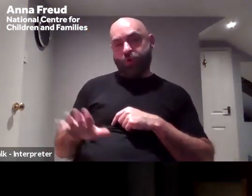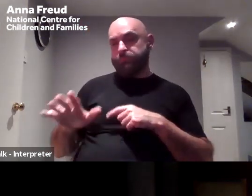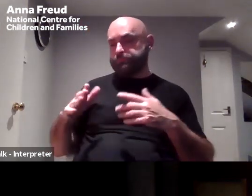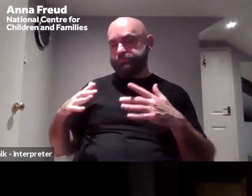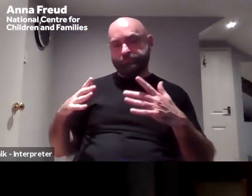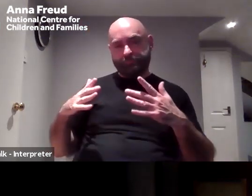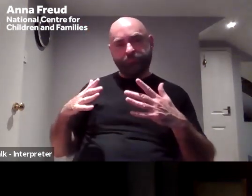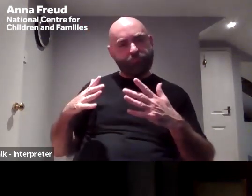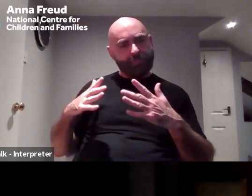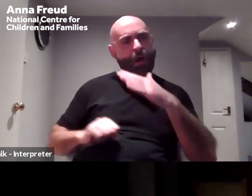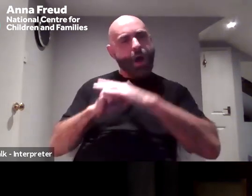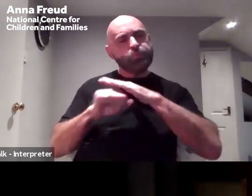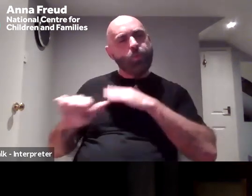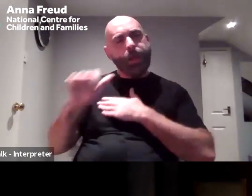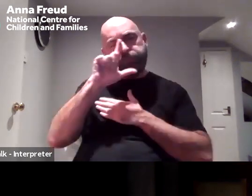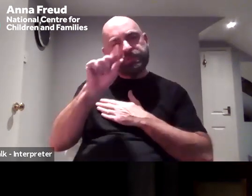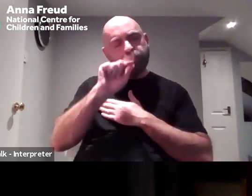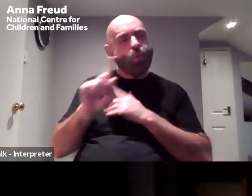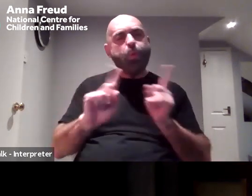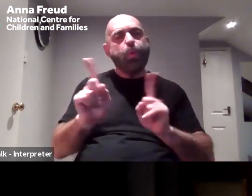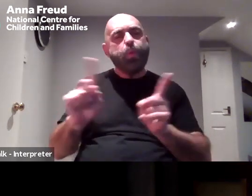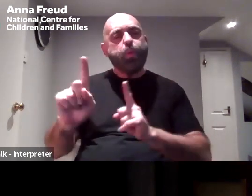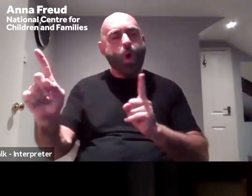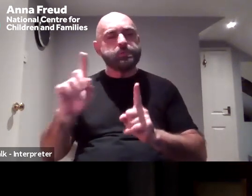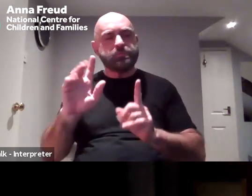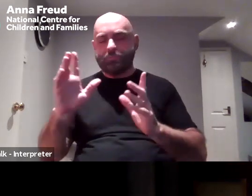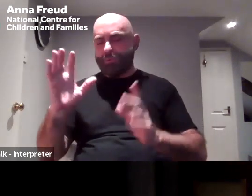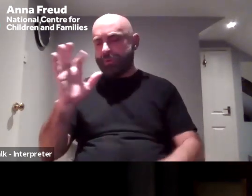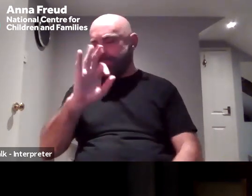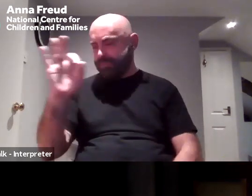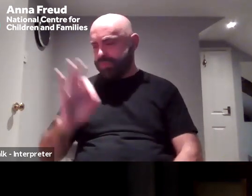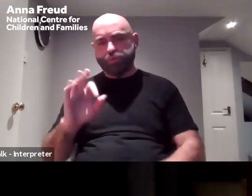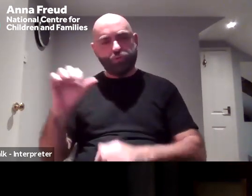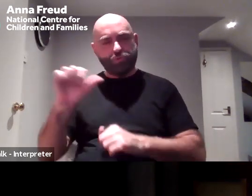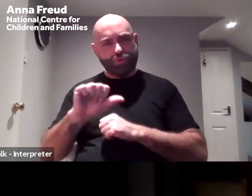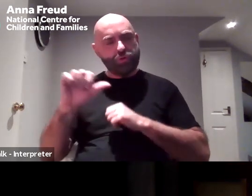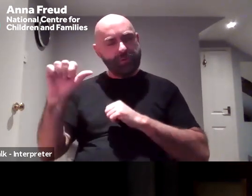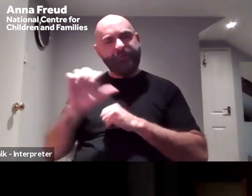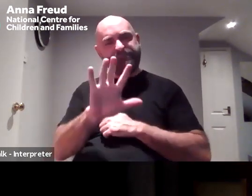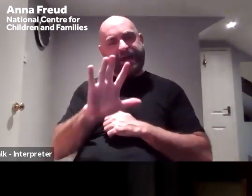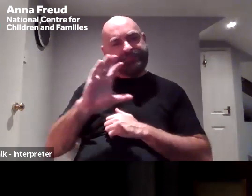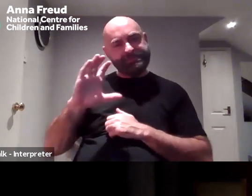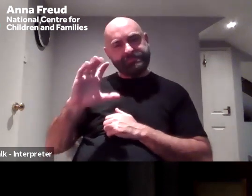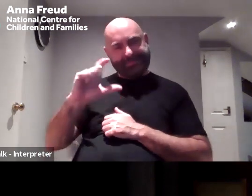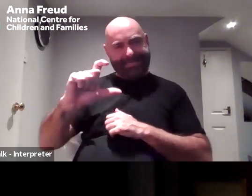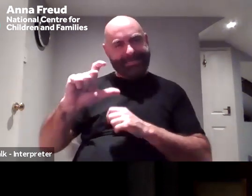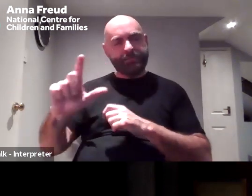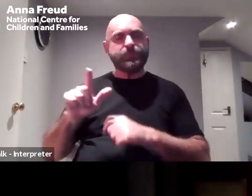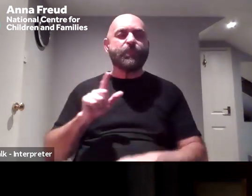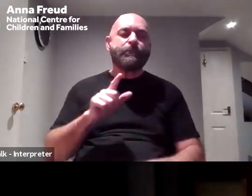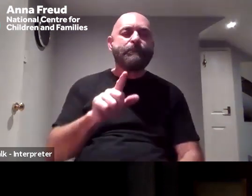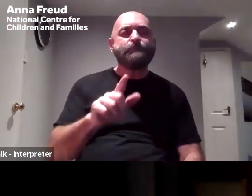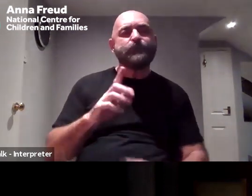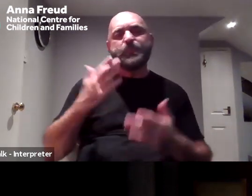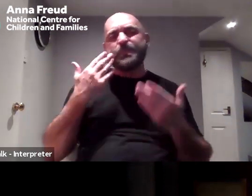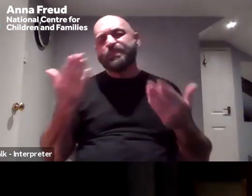performing up to their potential, what proportion should get 5 Cs at least? Well, they don't quite